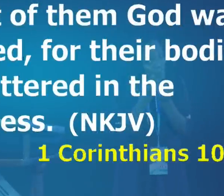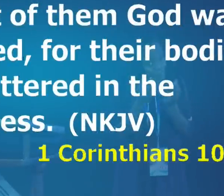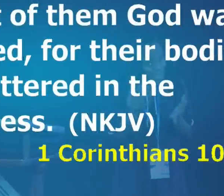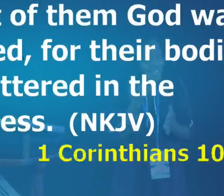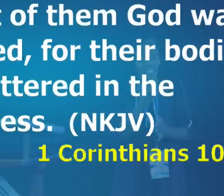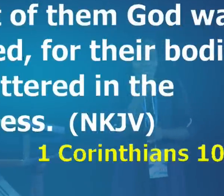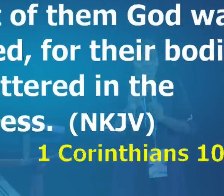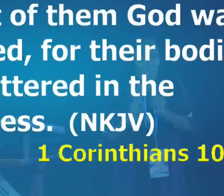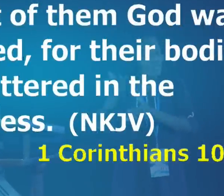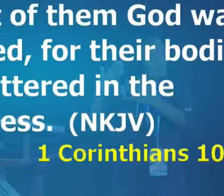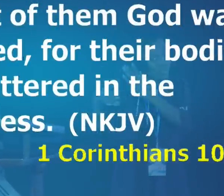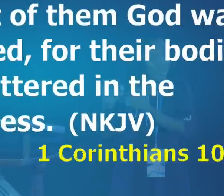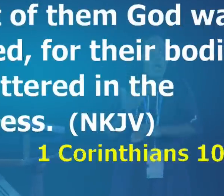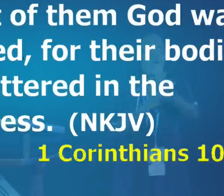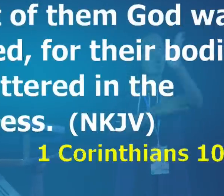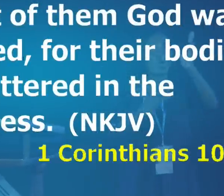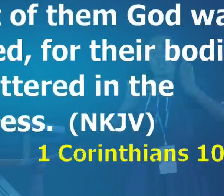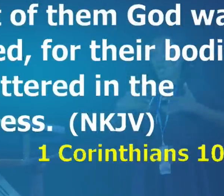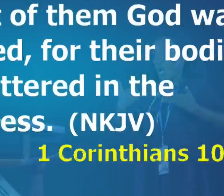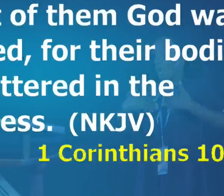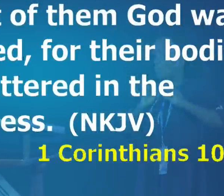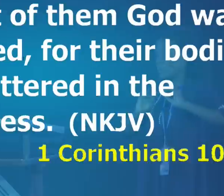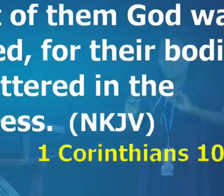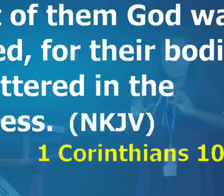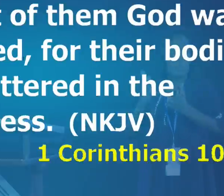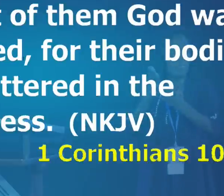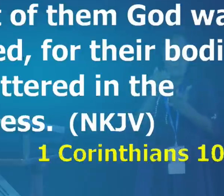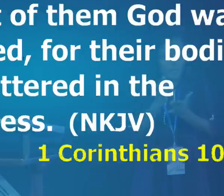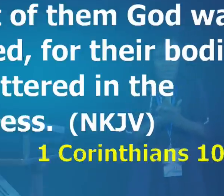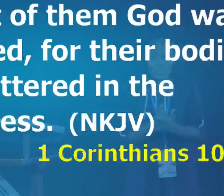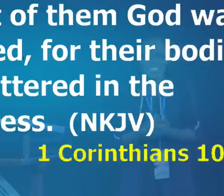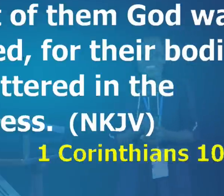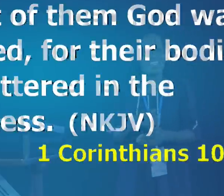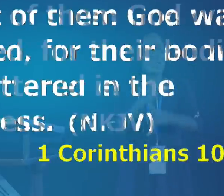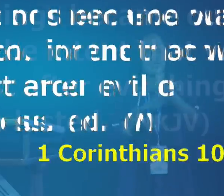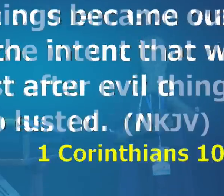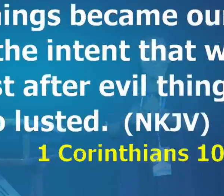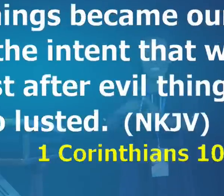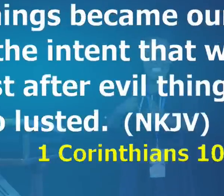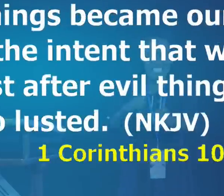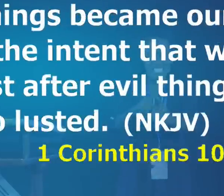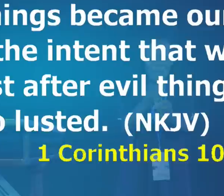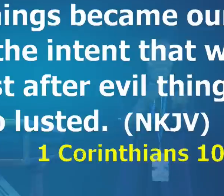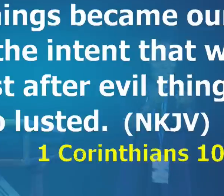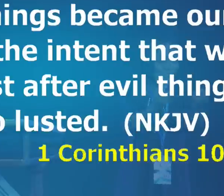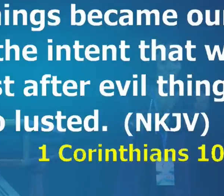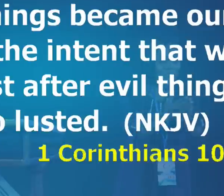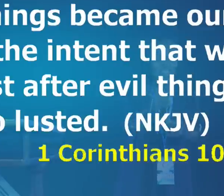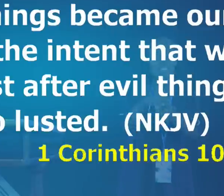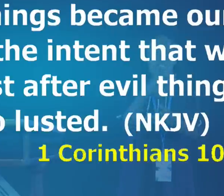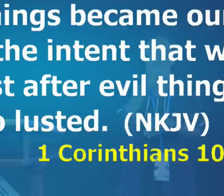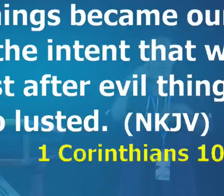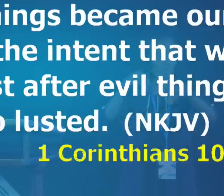God was not well pleased, for their bodies were scattered in the wilderness. Katonda